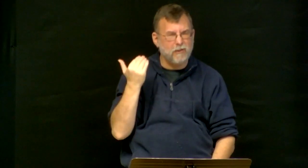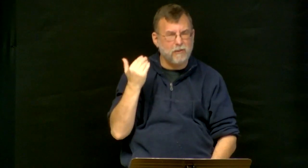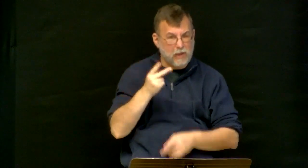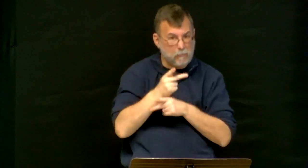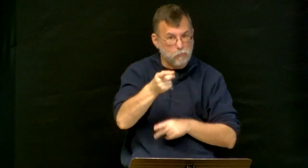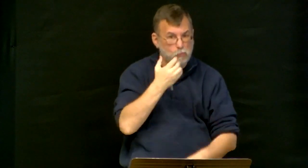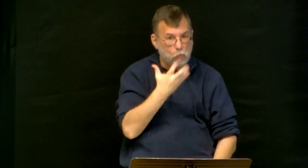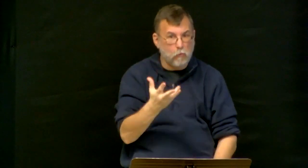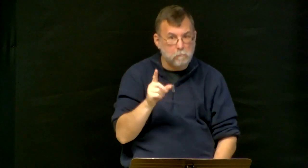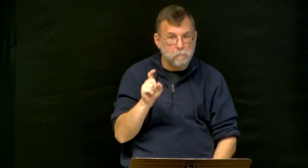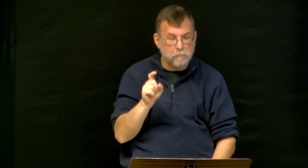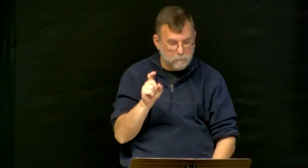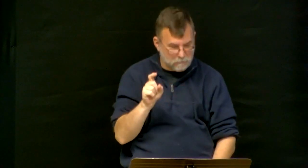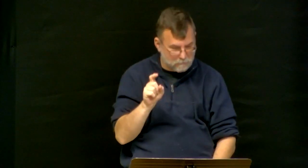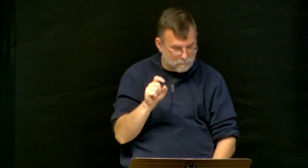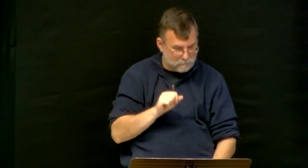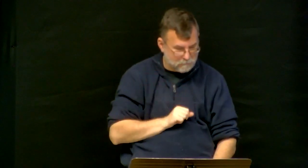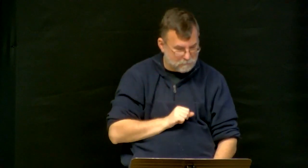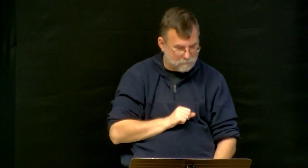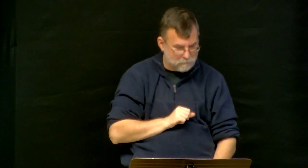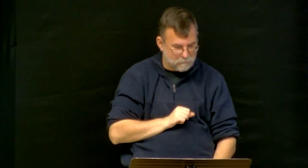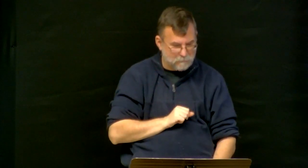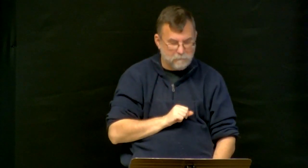And why do I show you a scarf? To keep you warm?